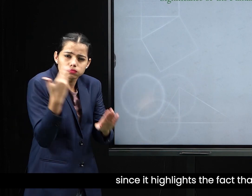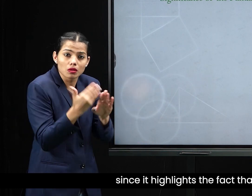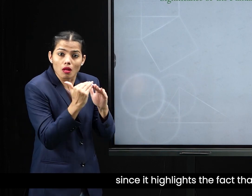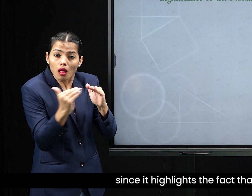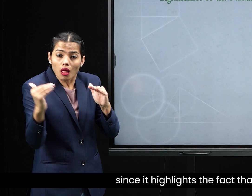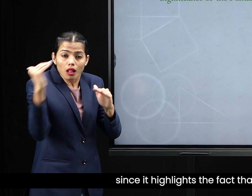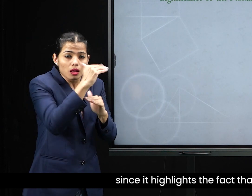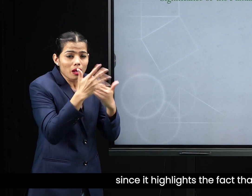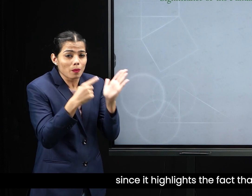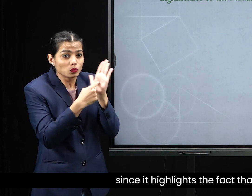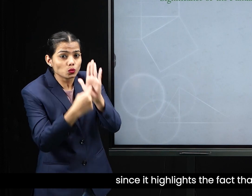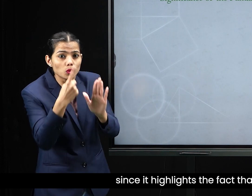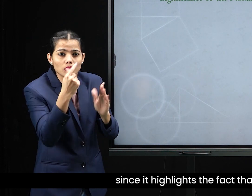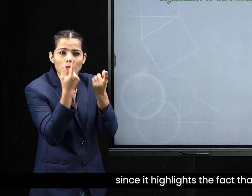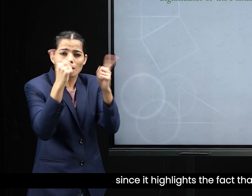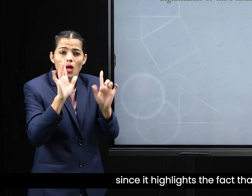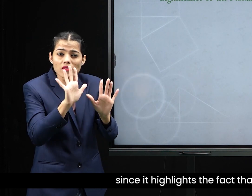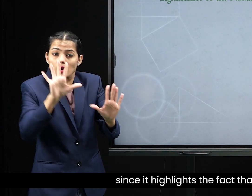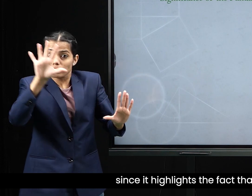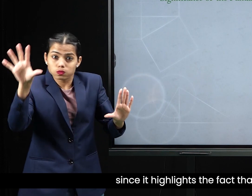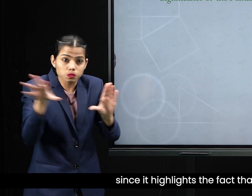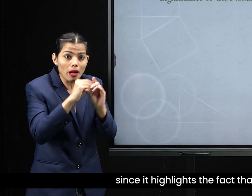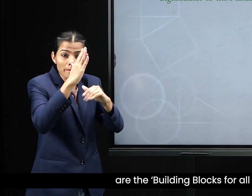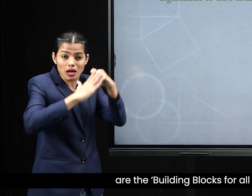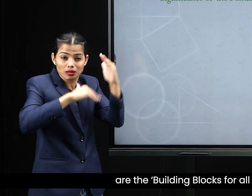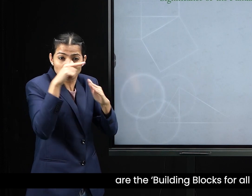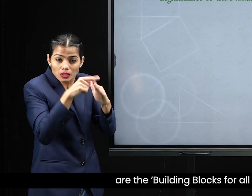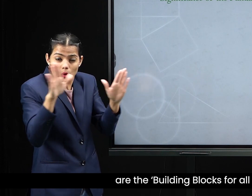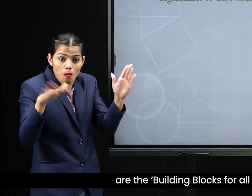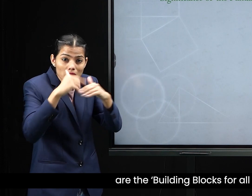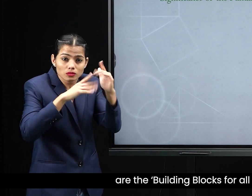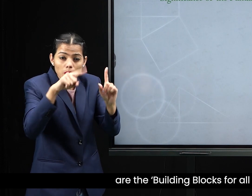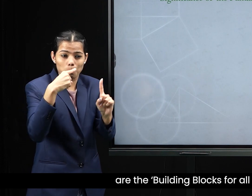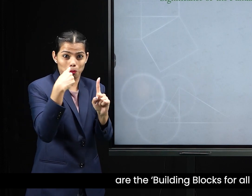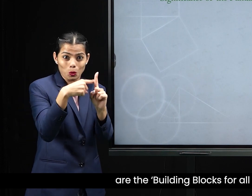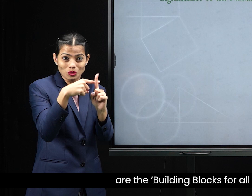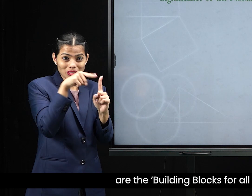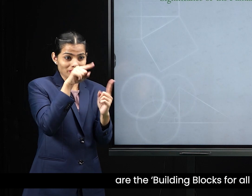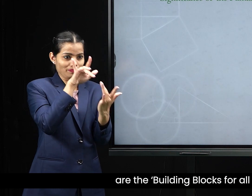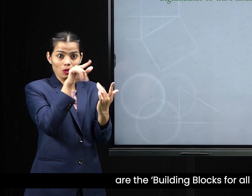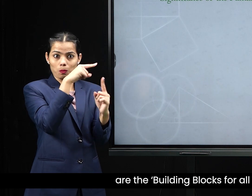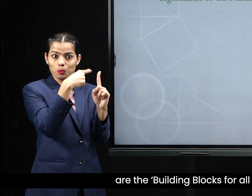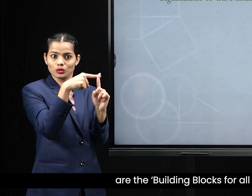since it highlights the fact that prime numbers are the building blocks for all positive